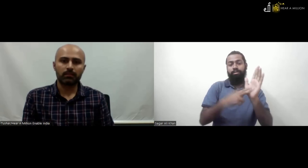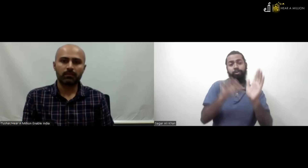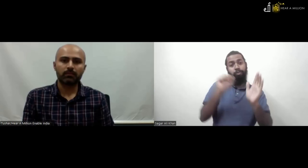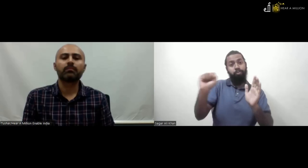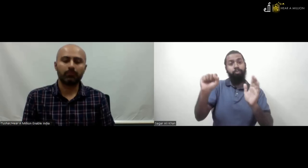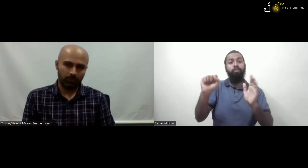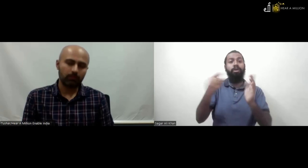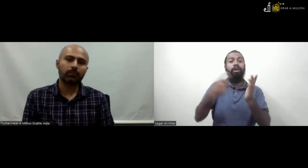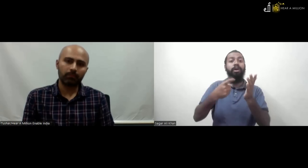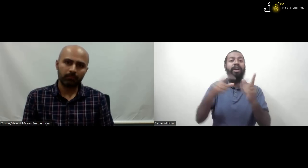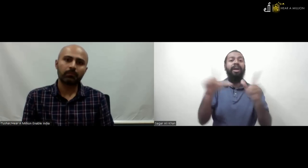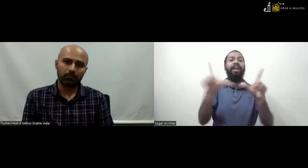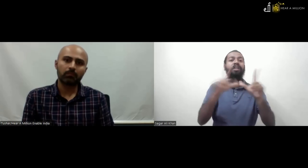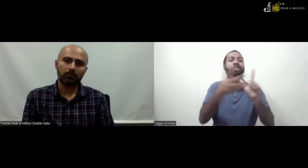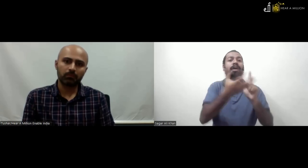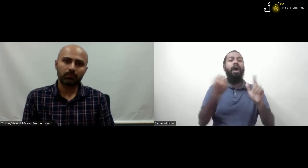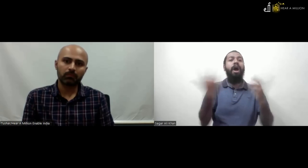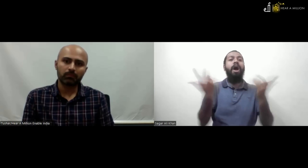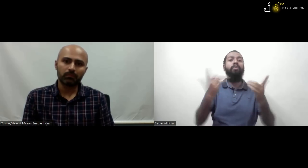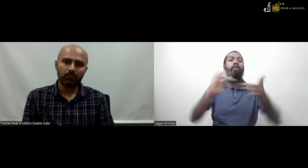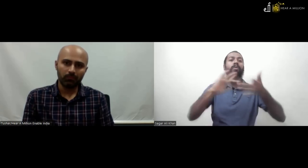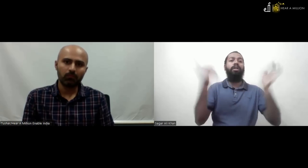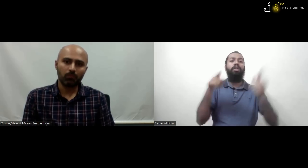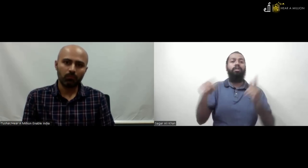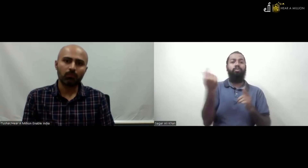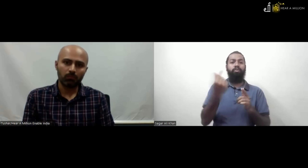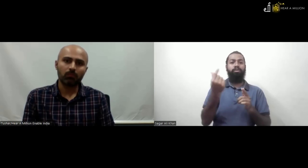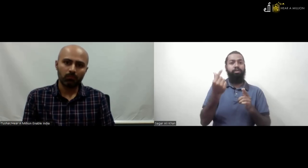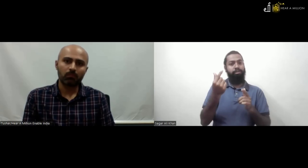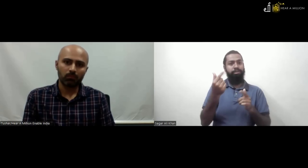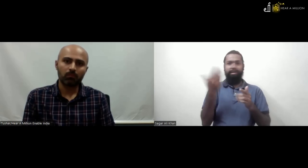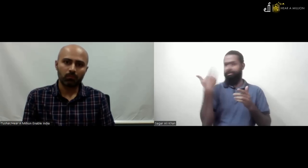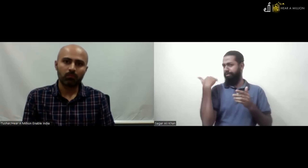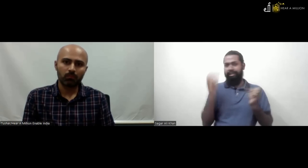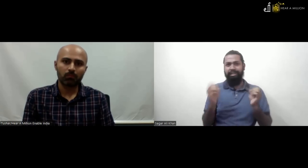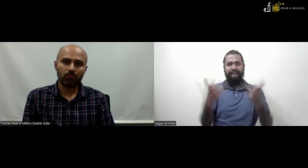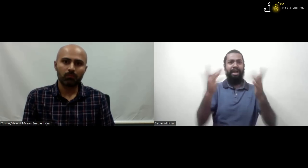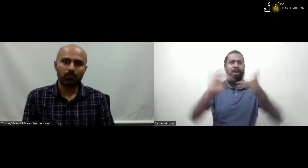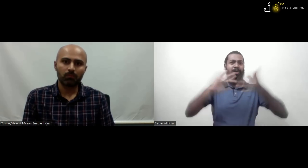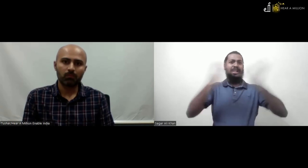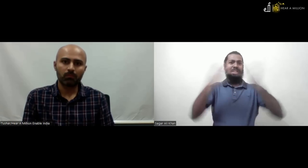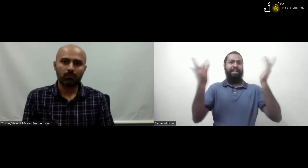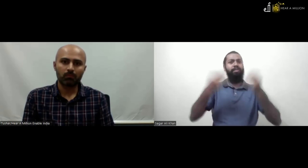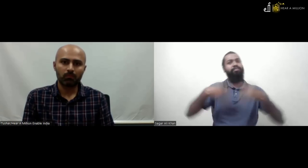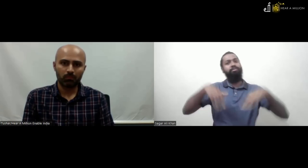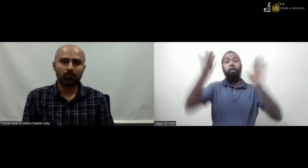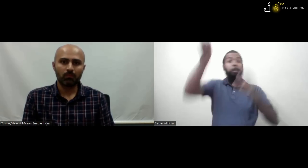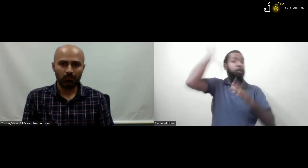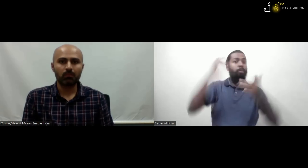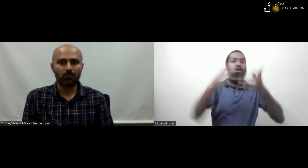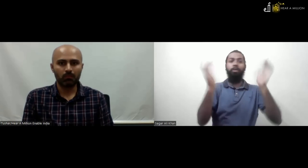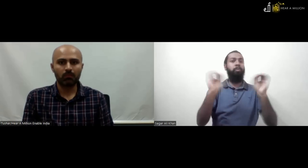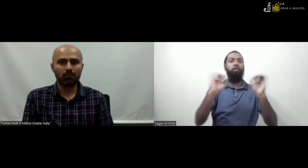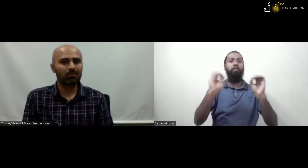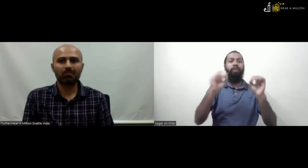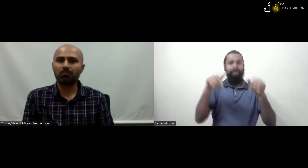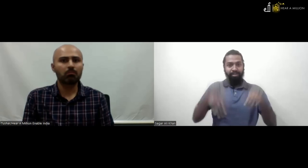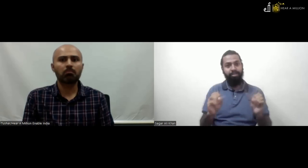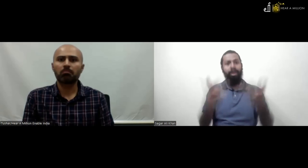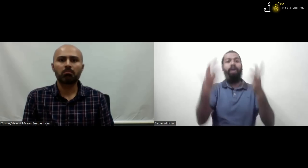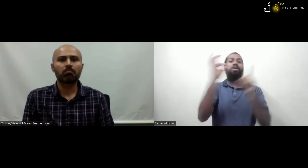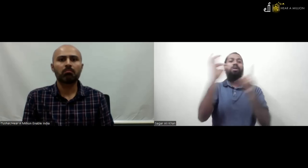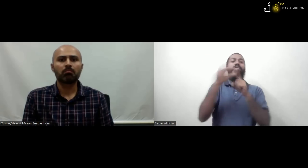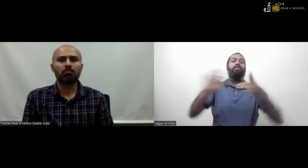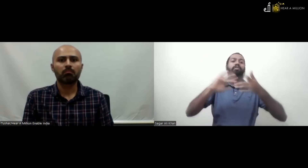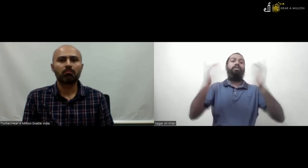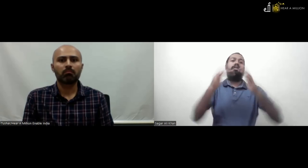the Parivahan. The website, basically the license website of the government is known as the Parivahan website. And this